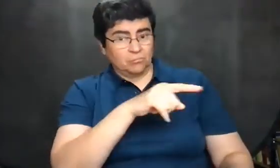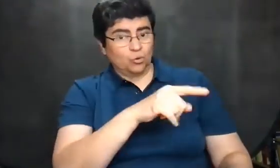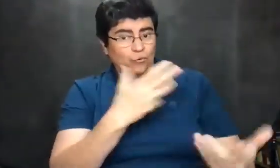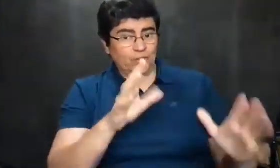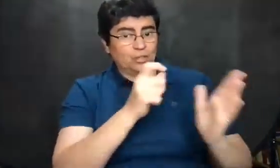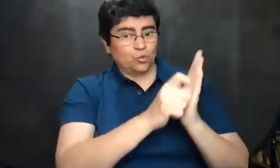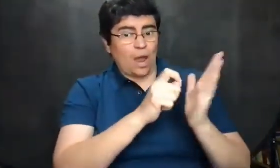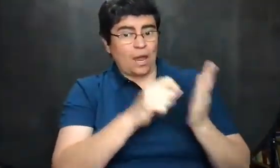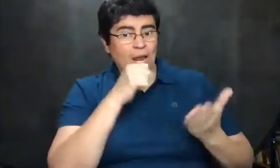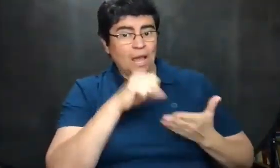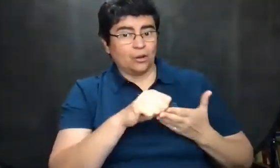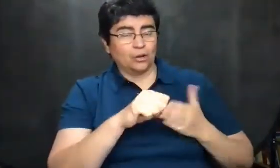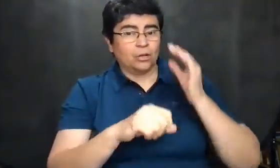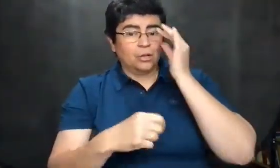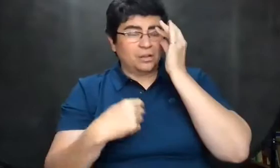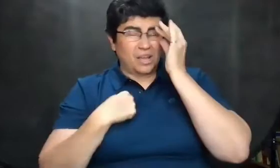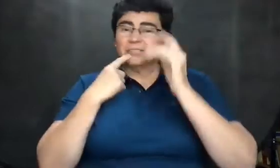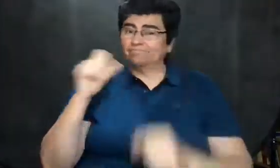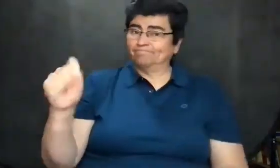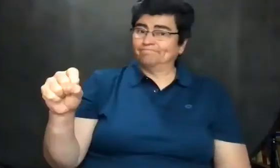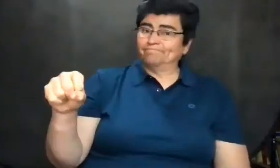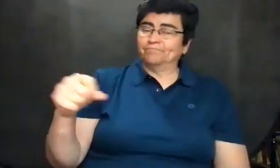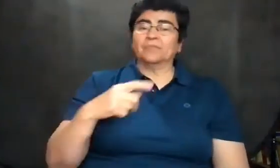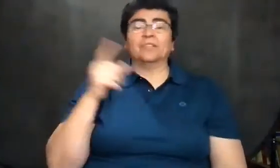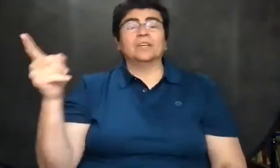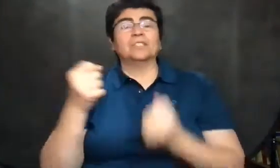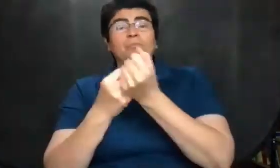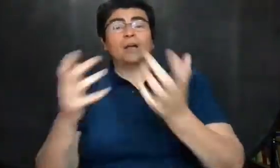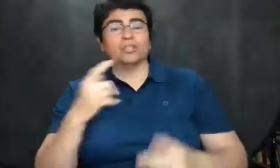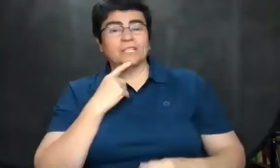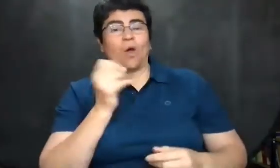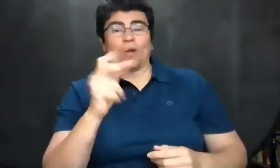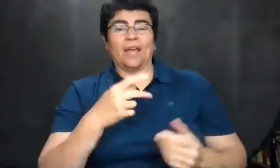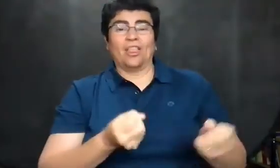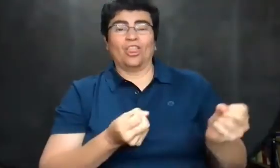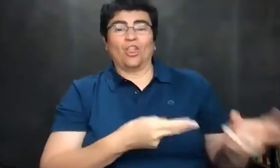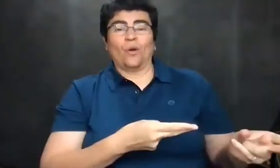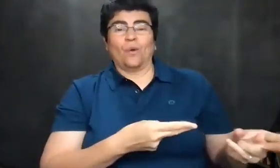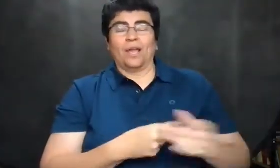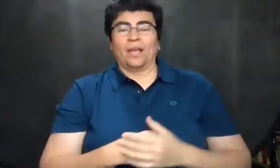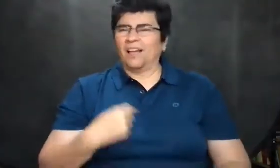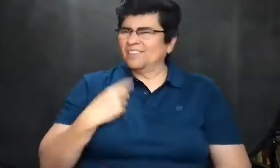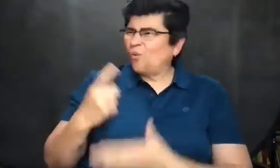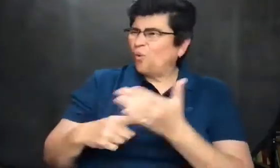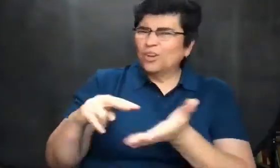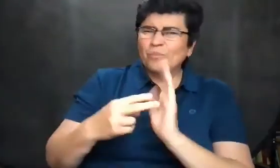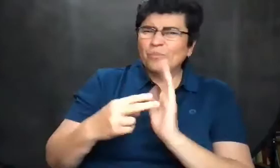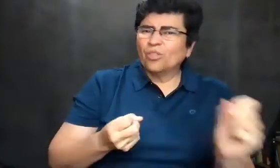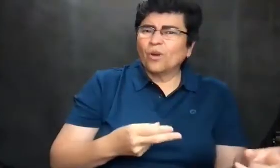letter? And I said, yeah. And she said, throw it away. I said, what do you mean throw it away? She said, well, did you